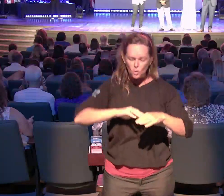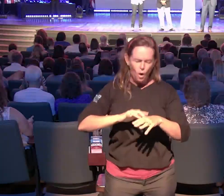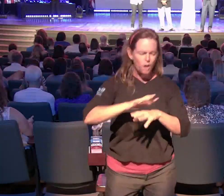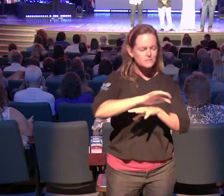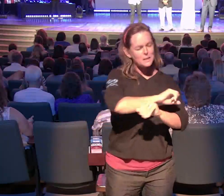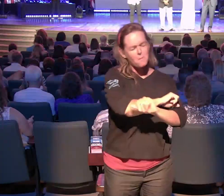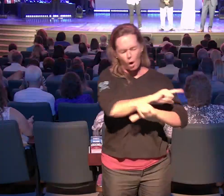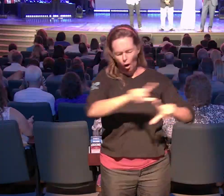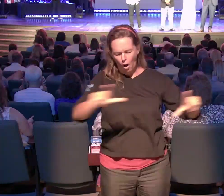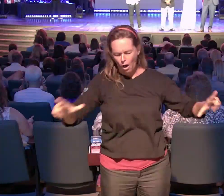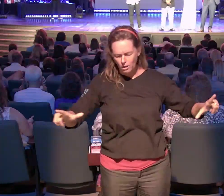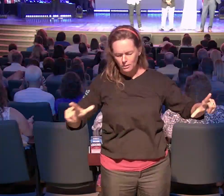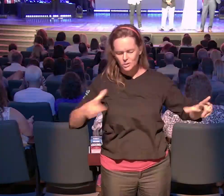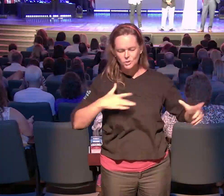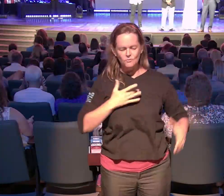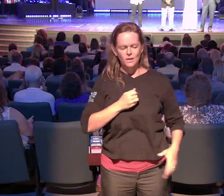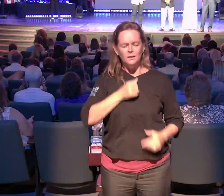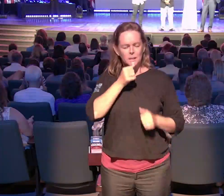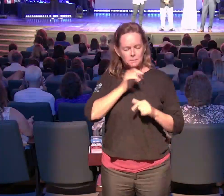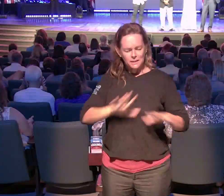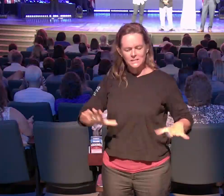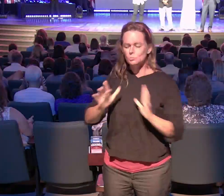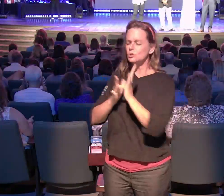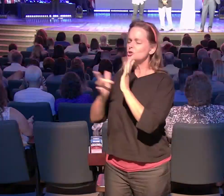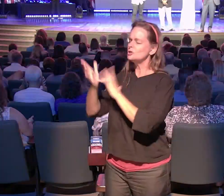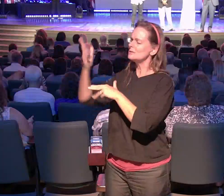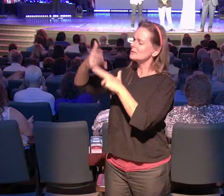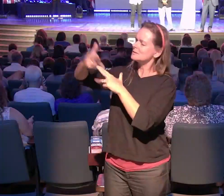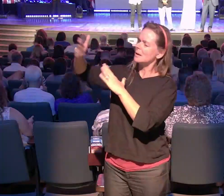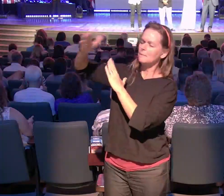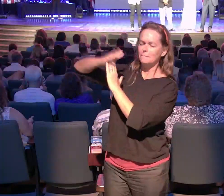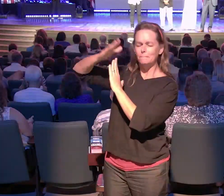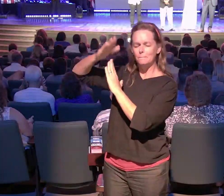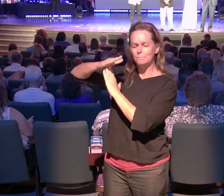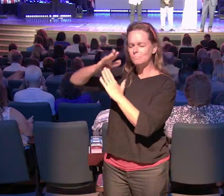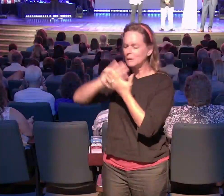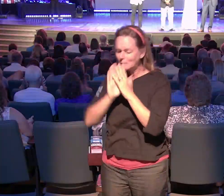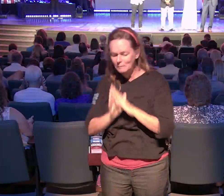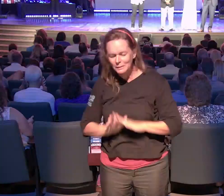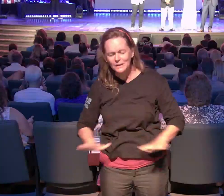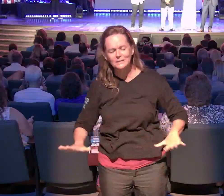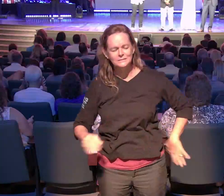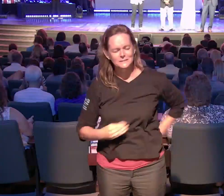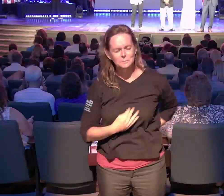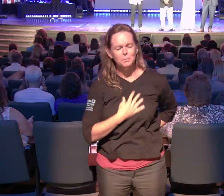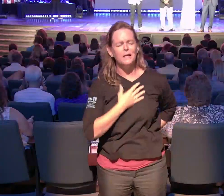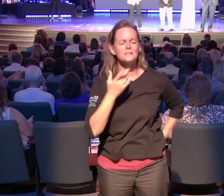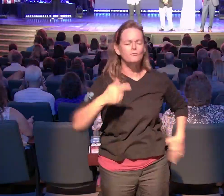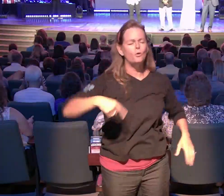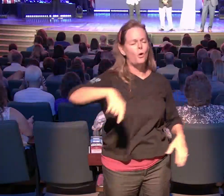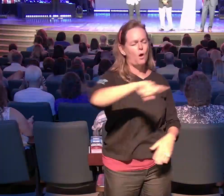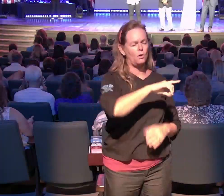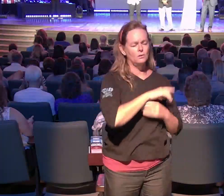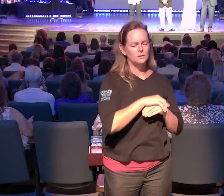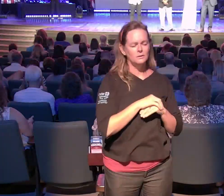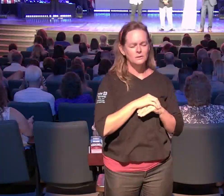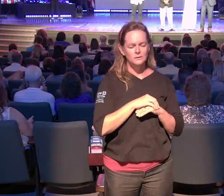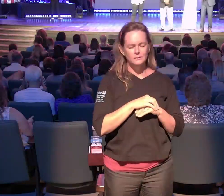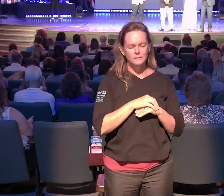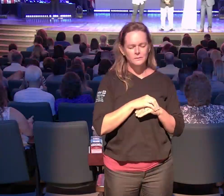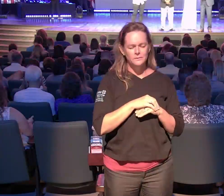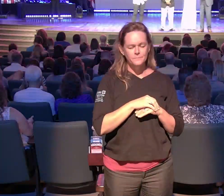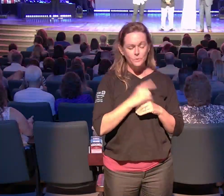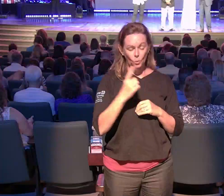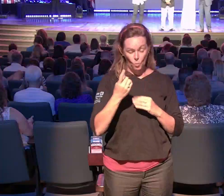through them, Lord, that the name of Jesus would be put above all, Father, that peace would come over this nation, Father God. And the only thing that's